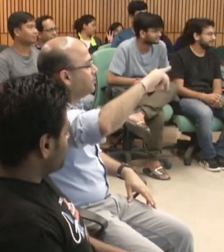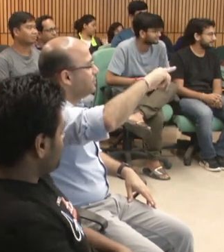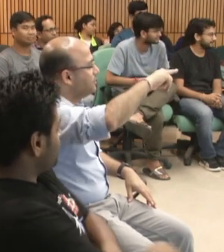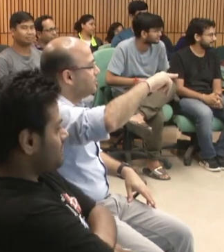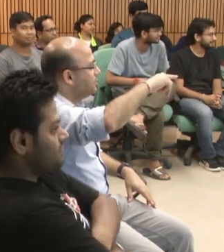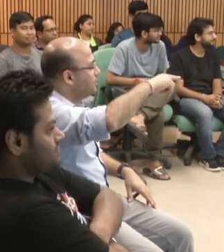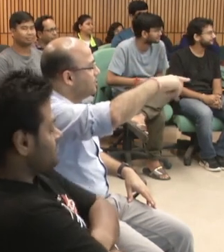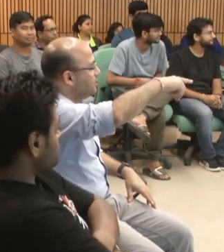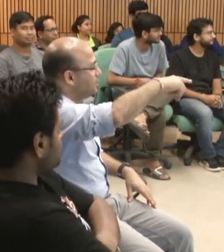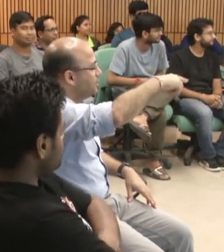Again,